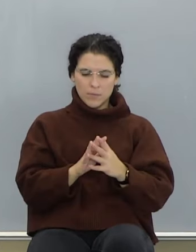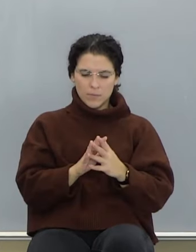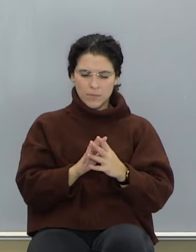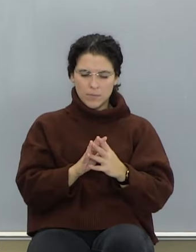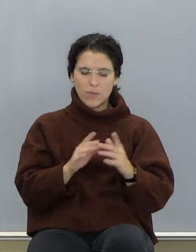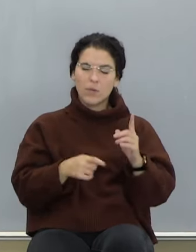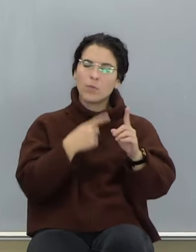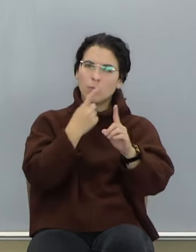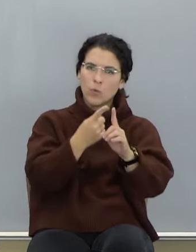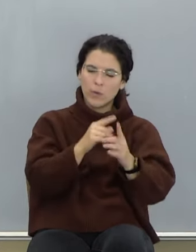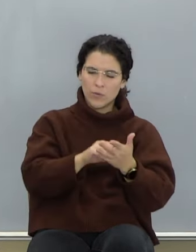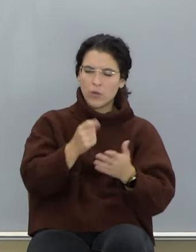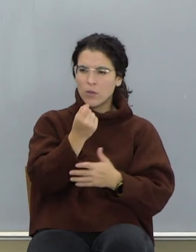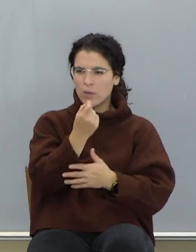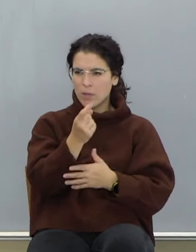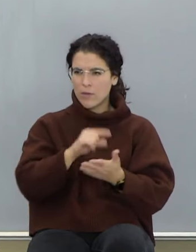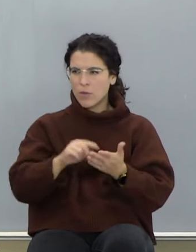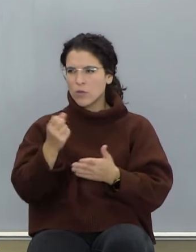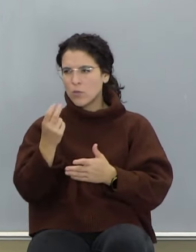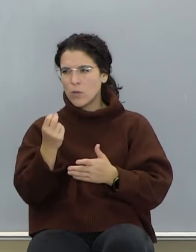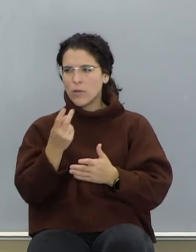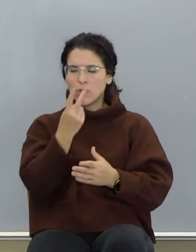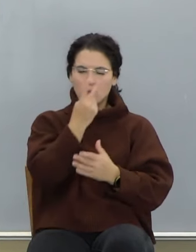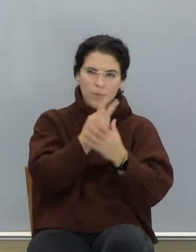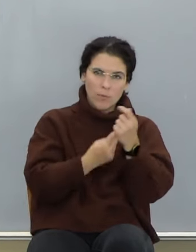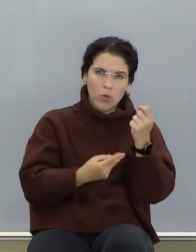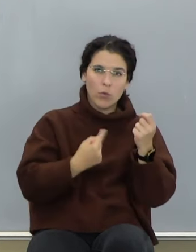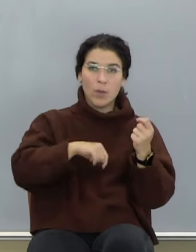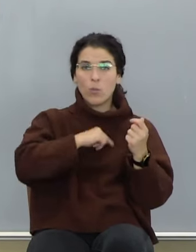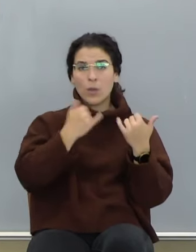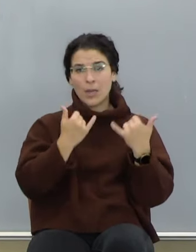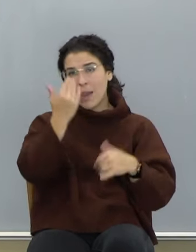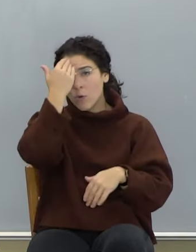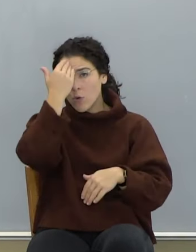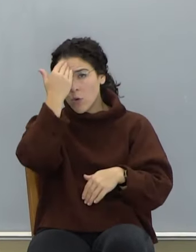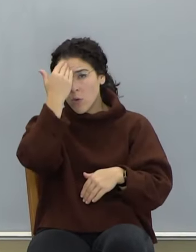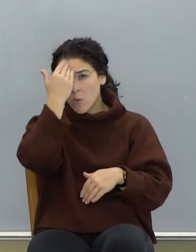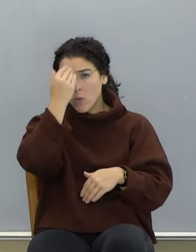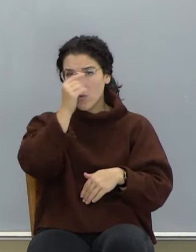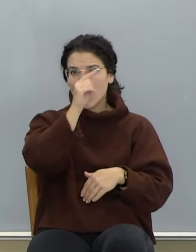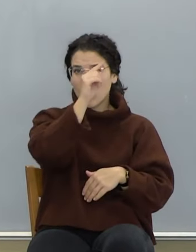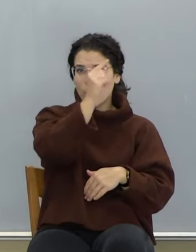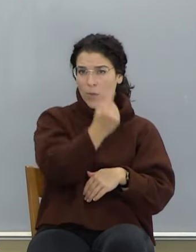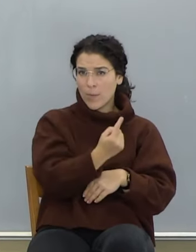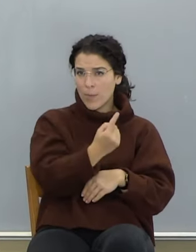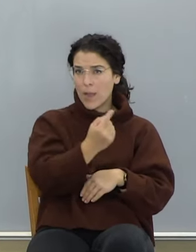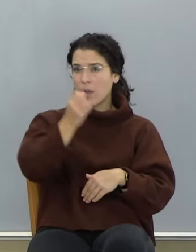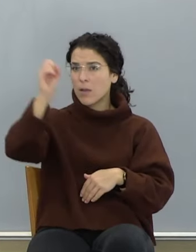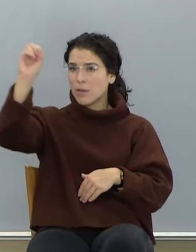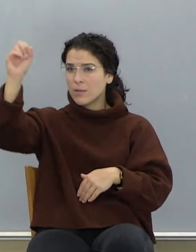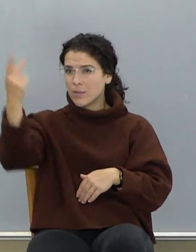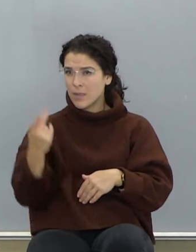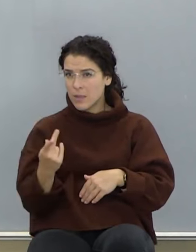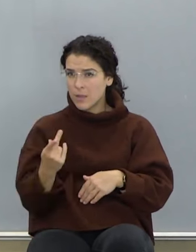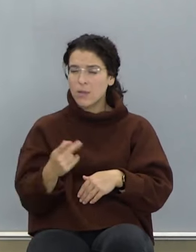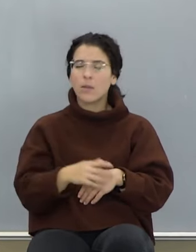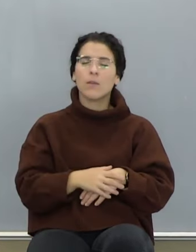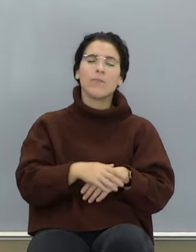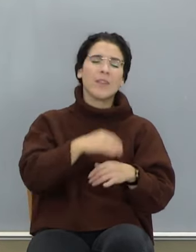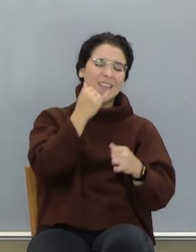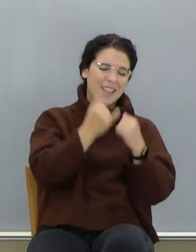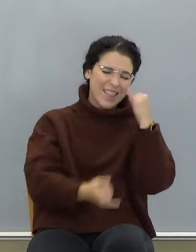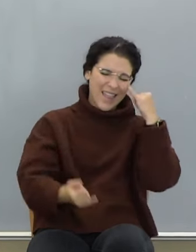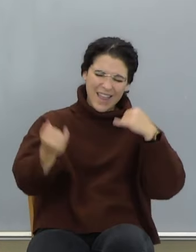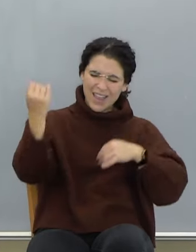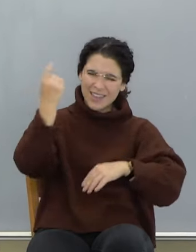point. Verse 11 and verse 12, you have both, we now know, first and second coming. But as far as Jacob is concerned, the last